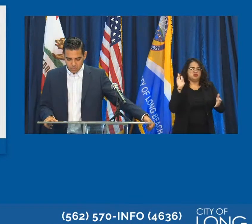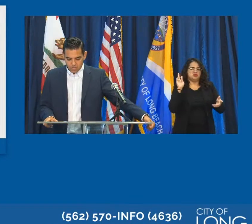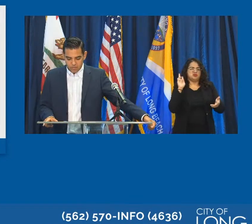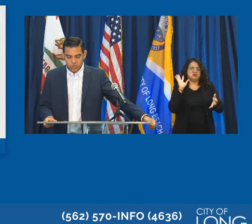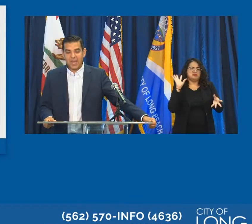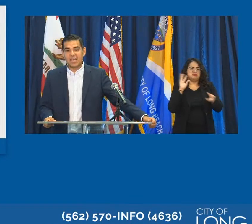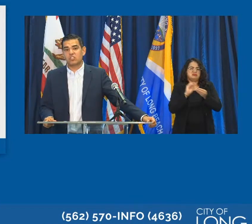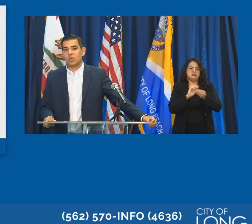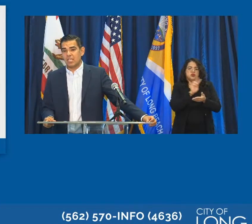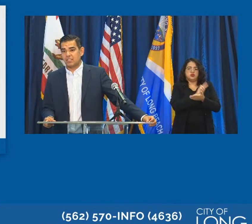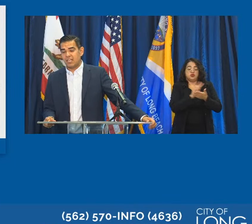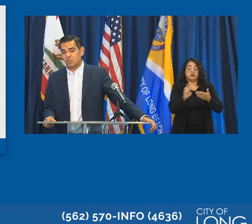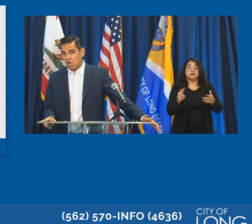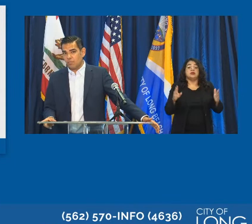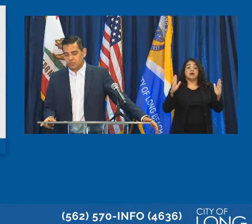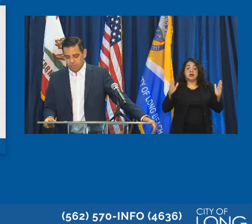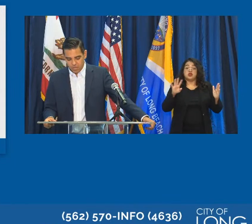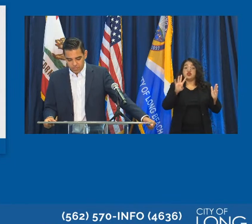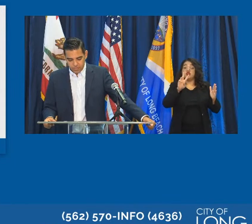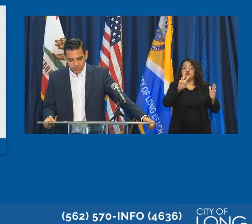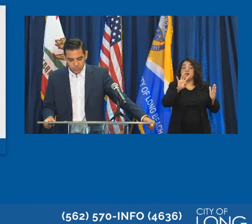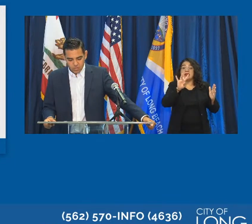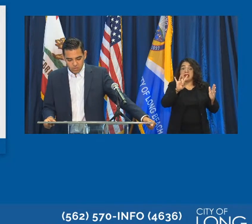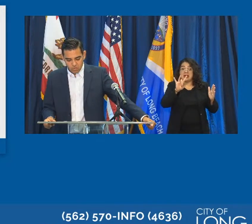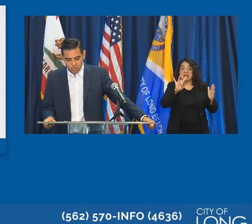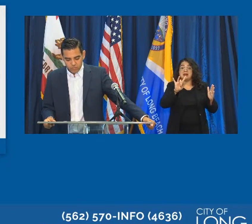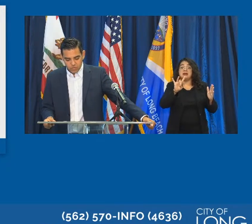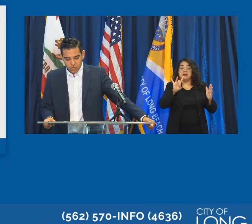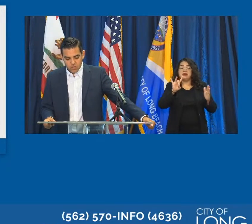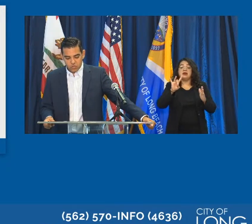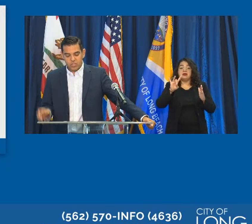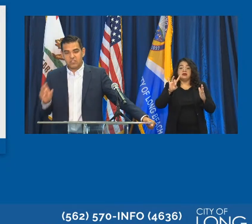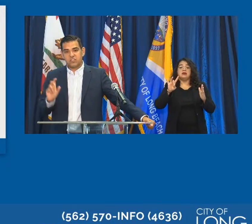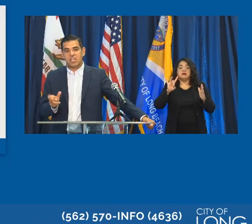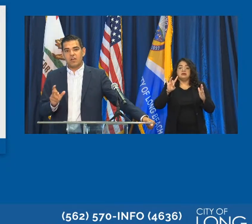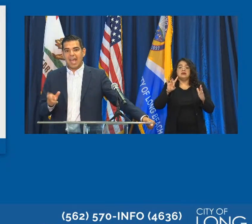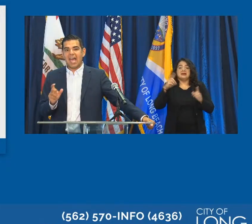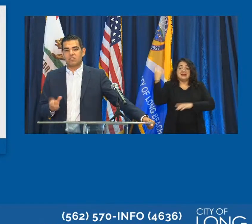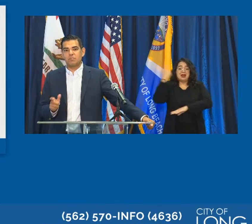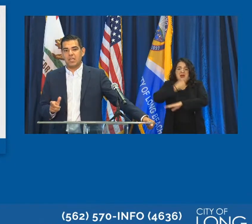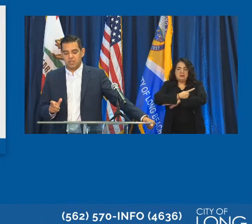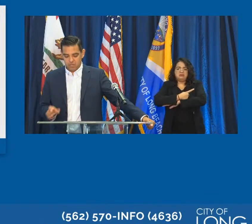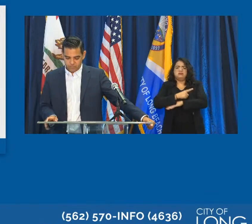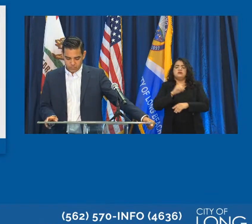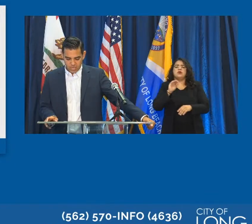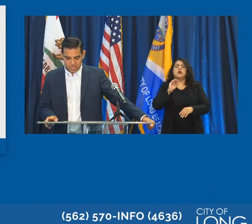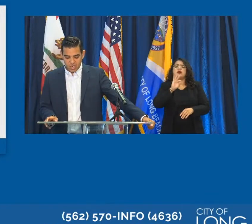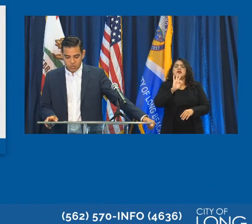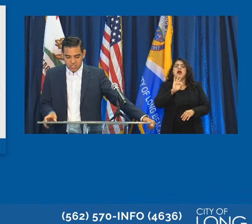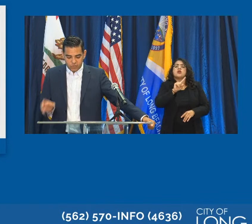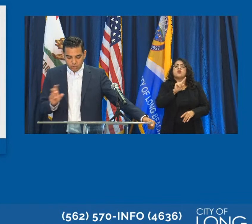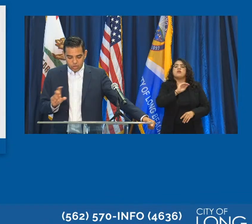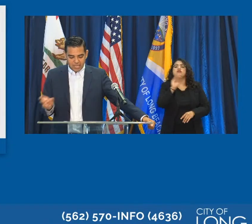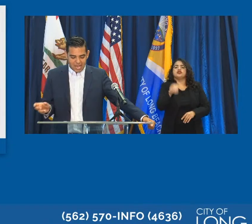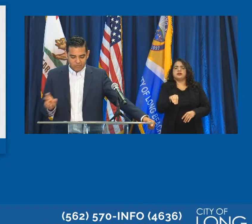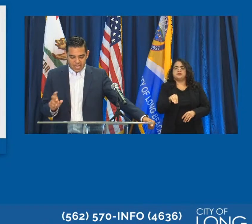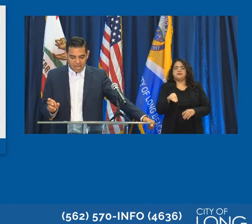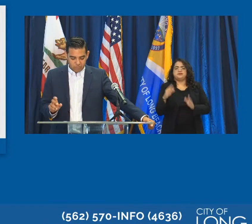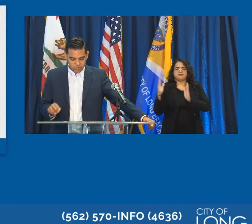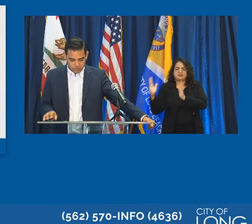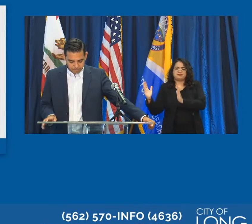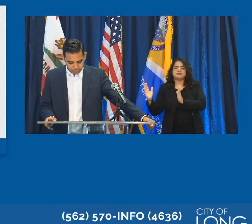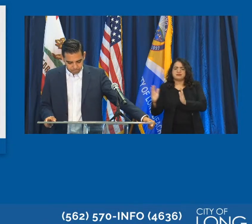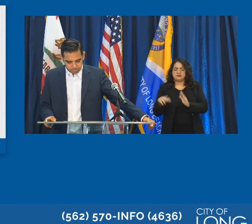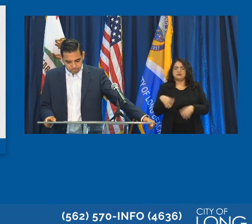91 for the past 28 days, or almost a month. So you can see there has been an increase if you look at